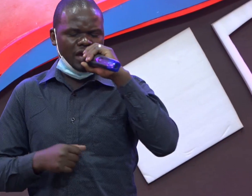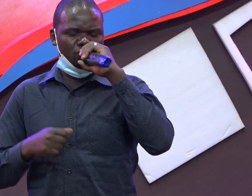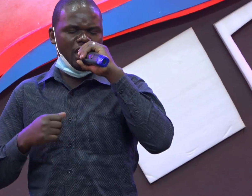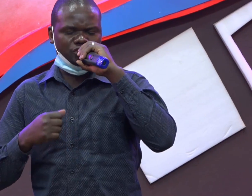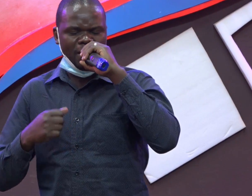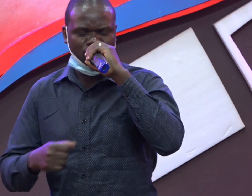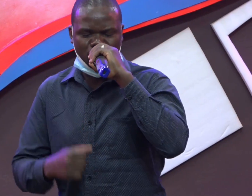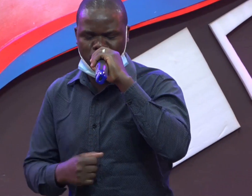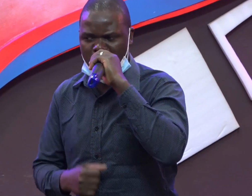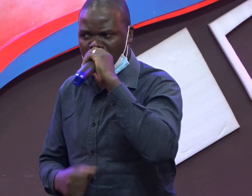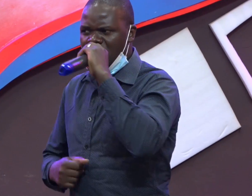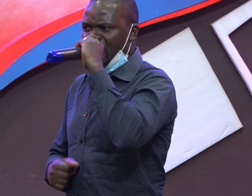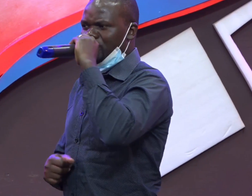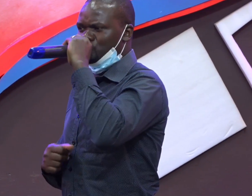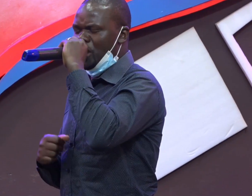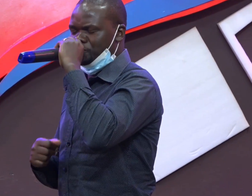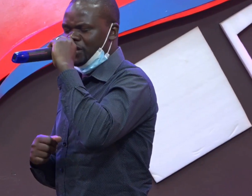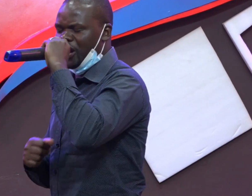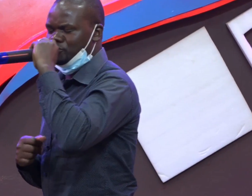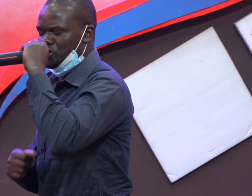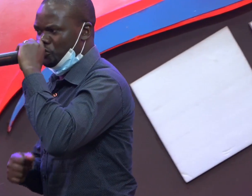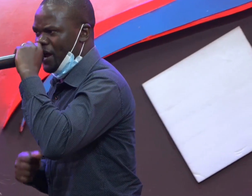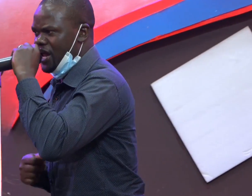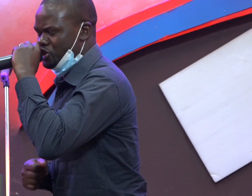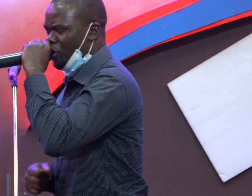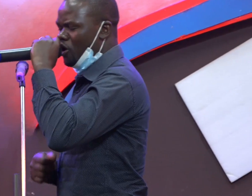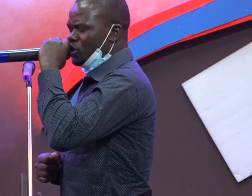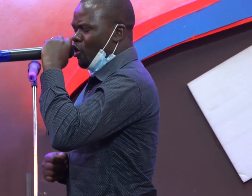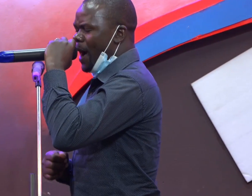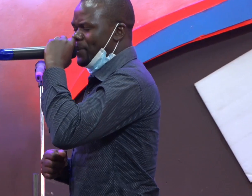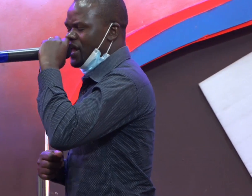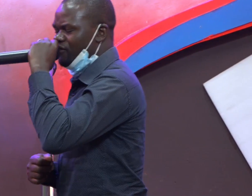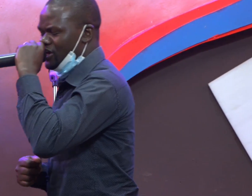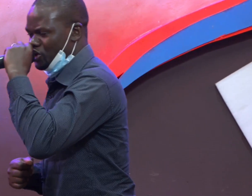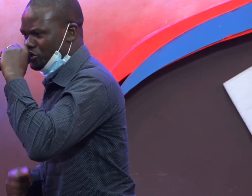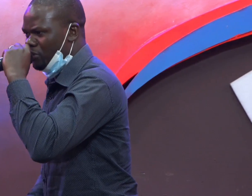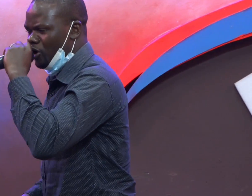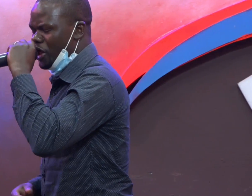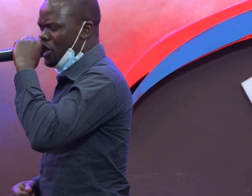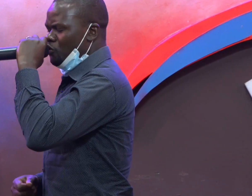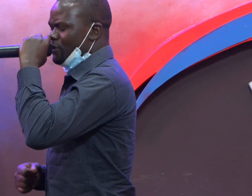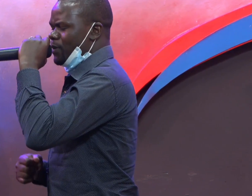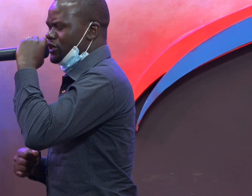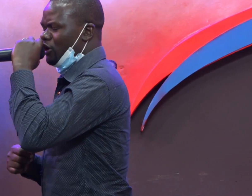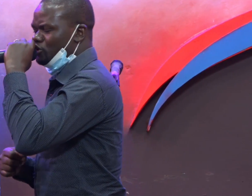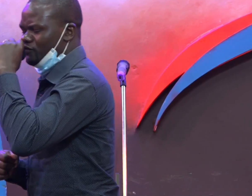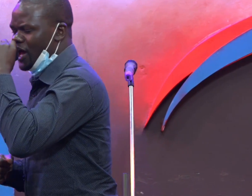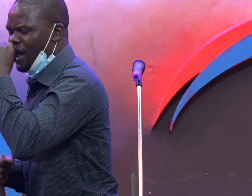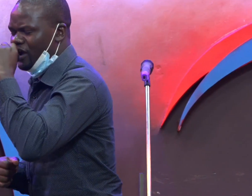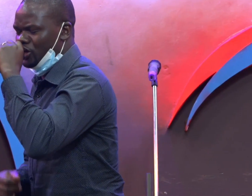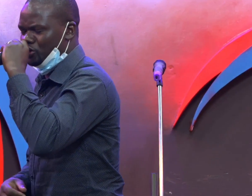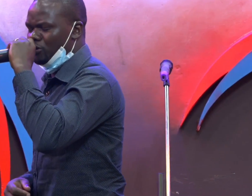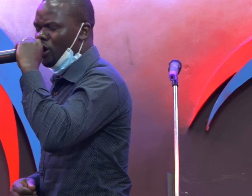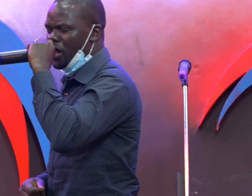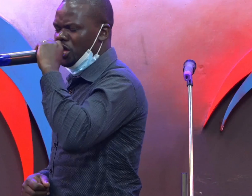and yet we expect a change, and yet we expect something supernatural to happen, Heavenly King of Glory. We have spent a lot of